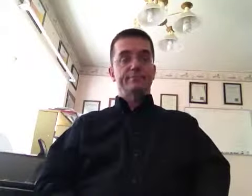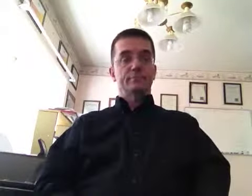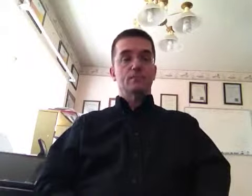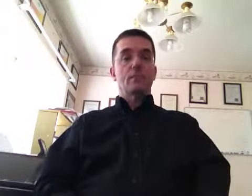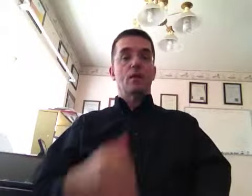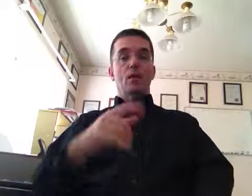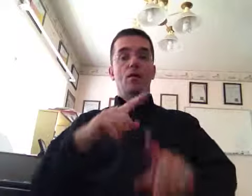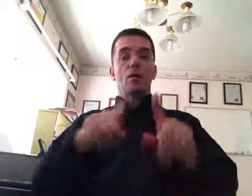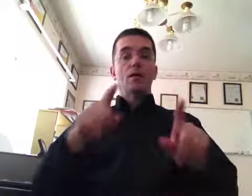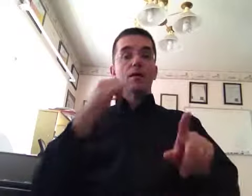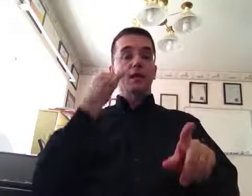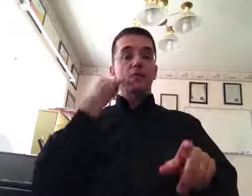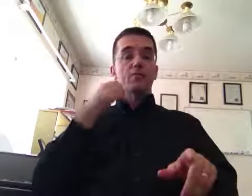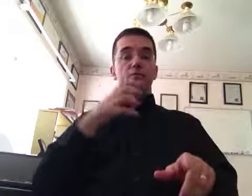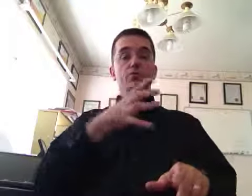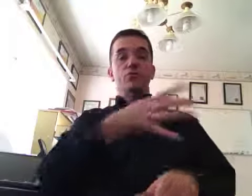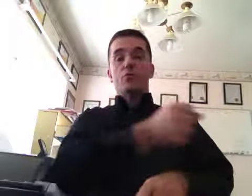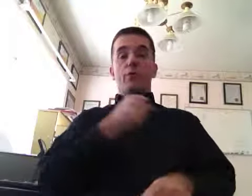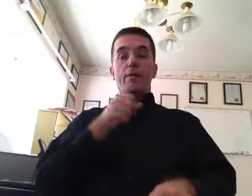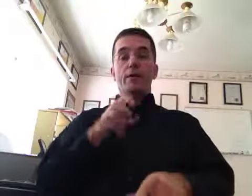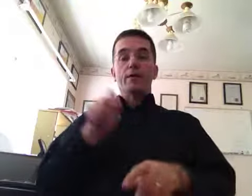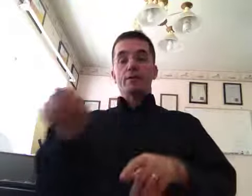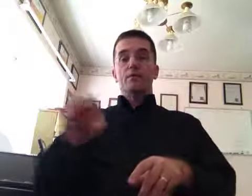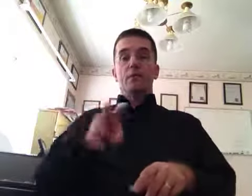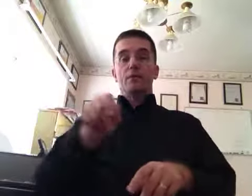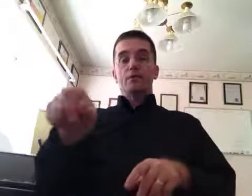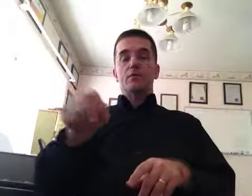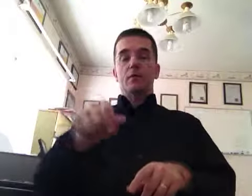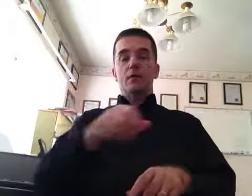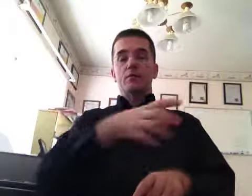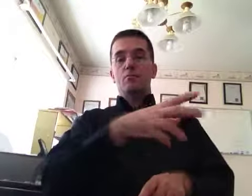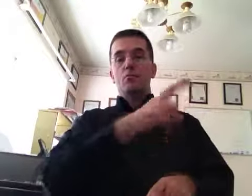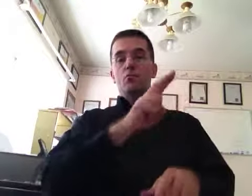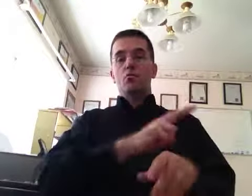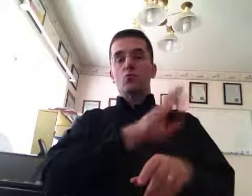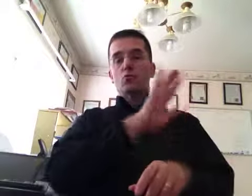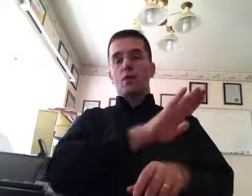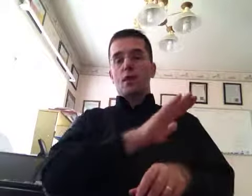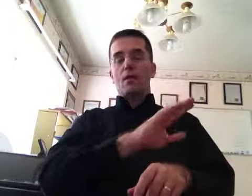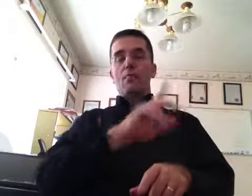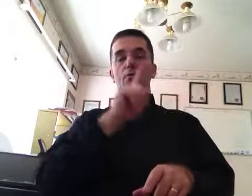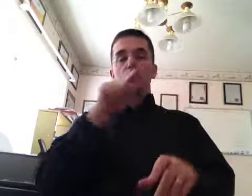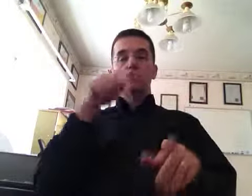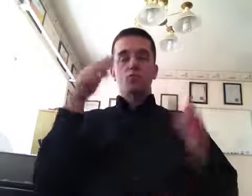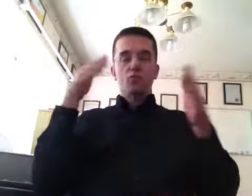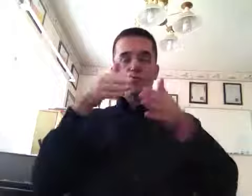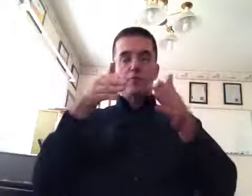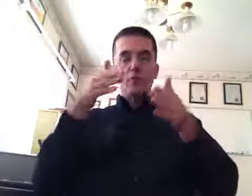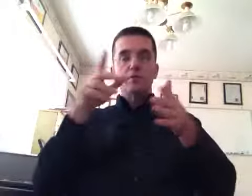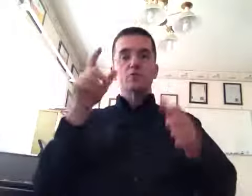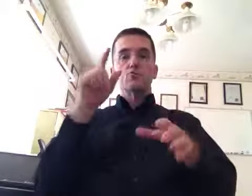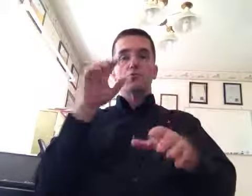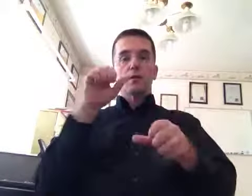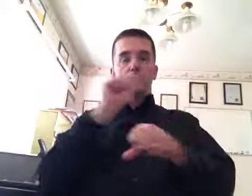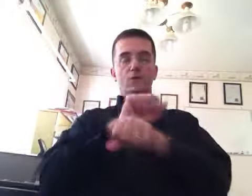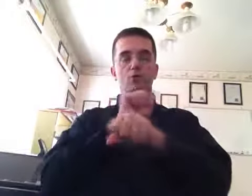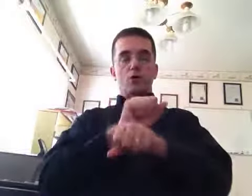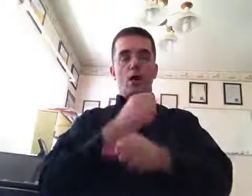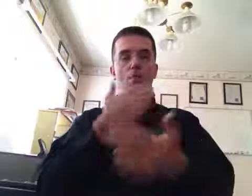goose by you getting a job and you supporting yourself. Right. Hey man, thanks for the call. Hope that helps you.